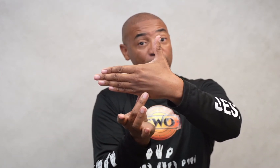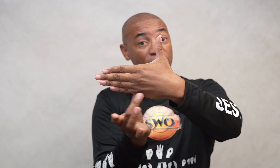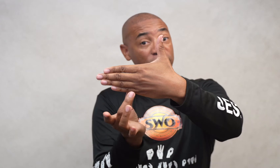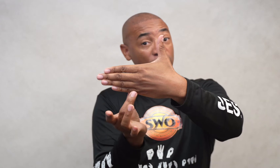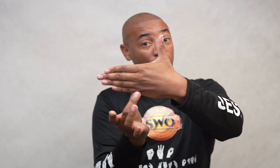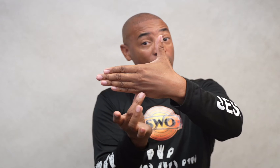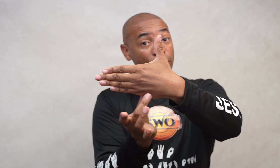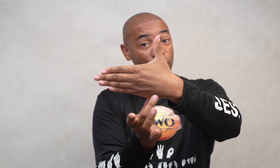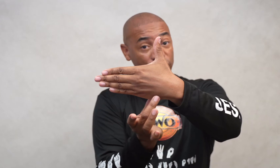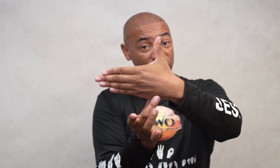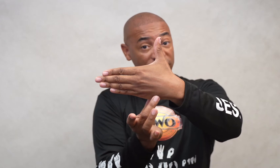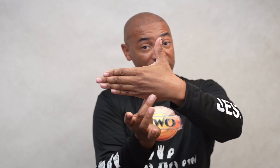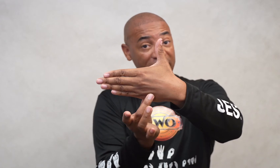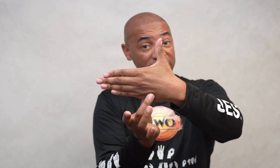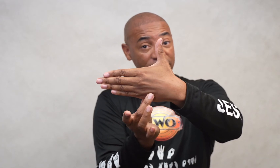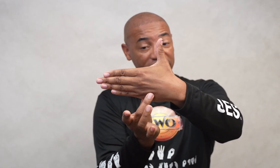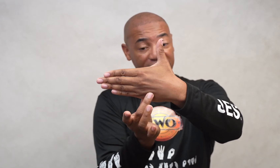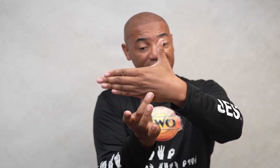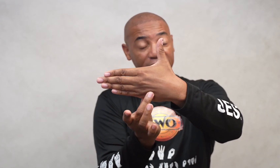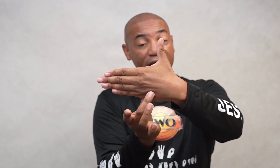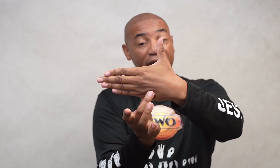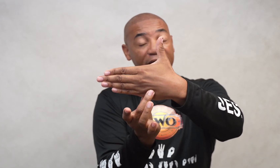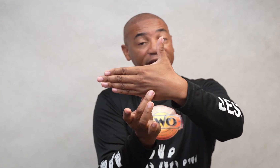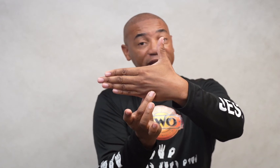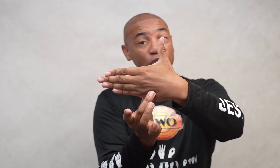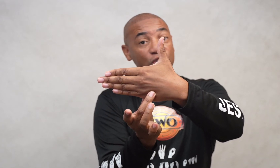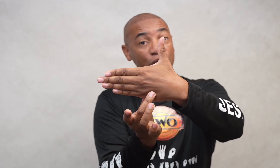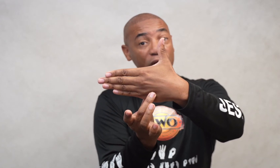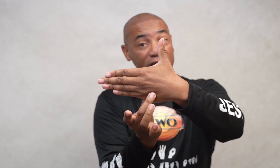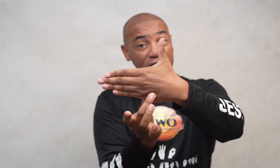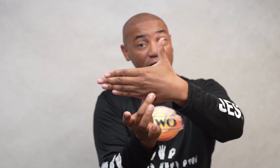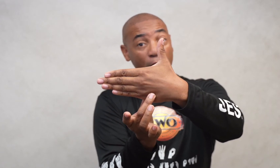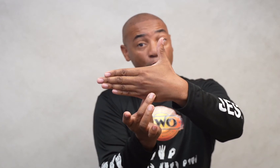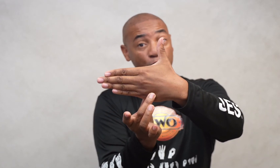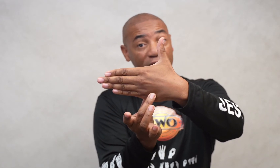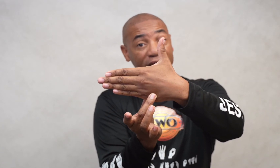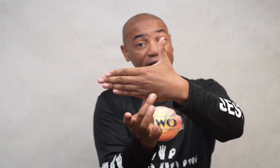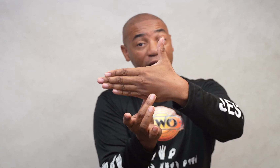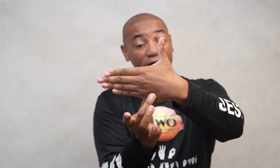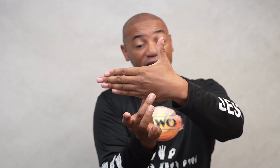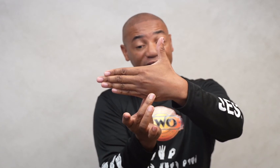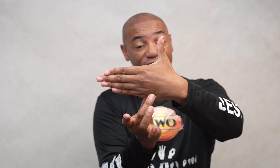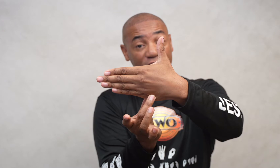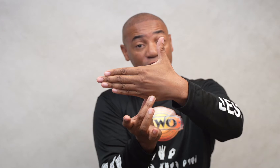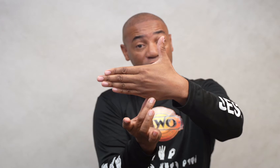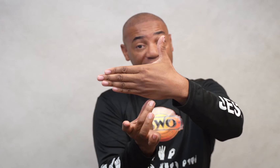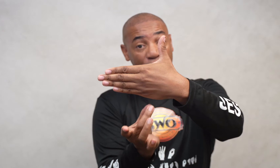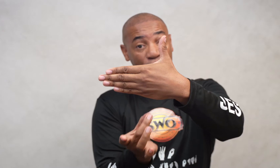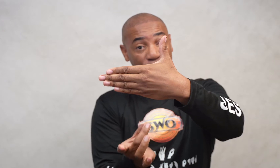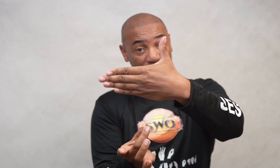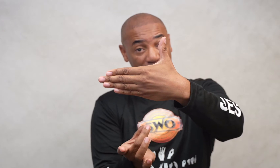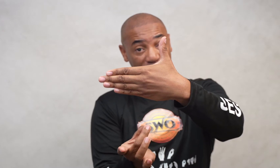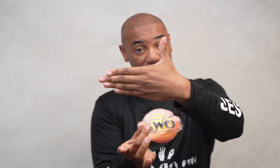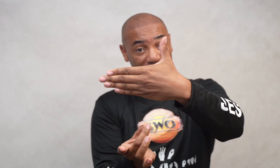onto the lower portion of the non-dominant hand and then squeeze, bringing the fingers downwards and coming together.